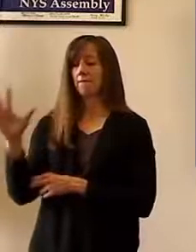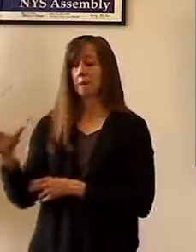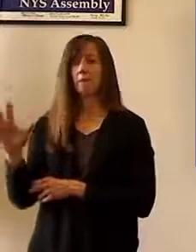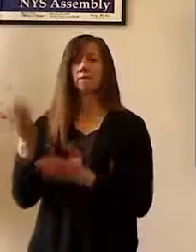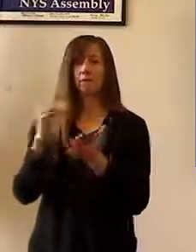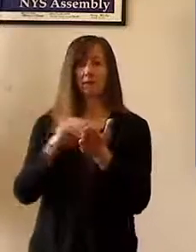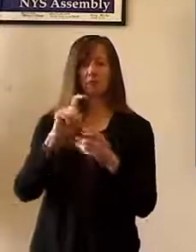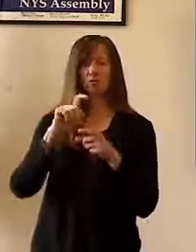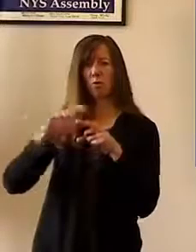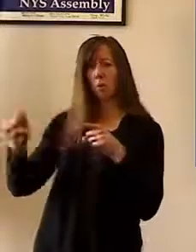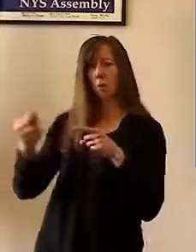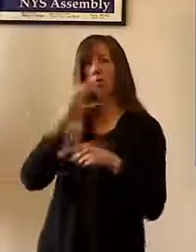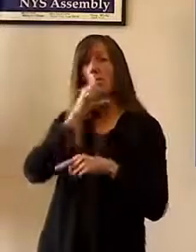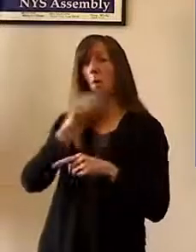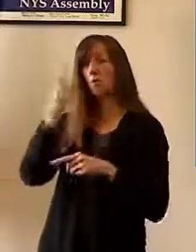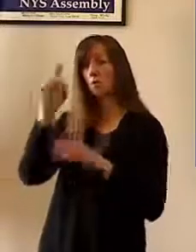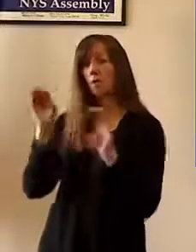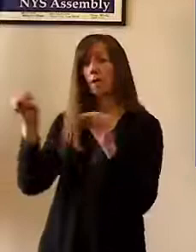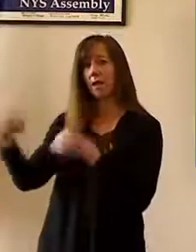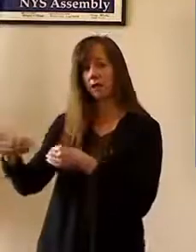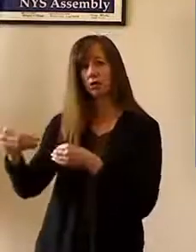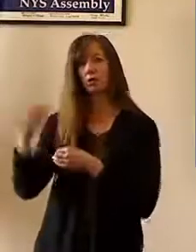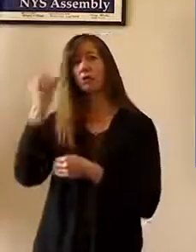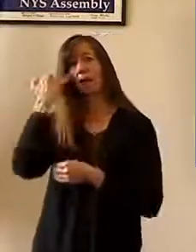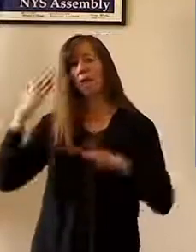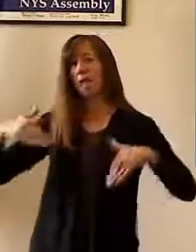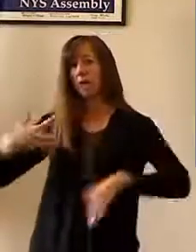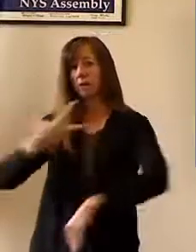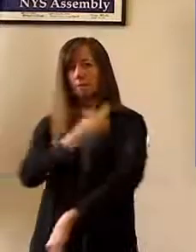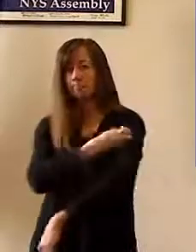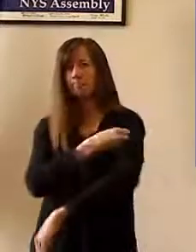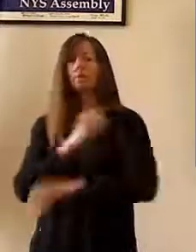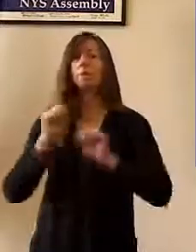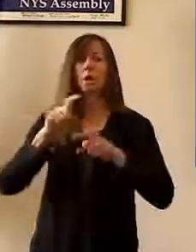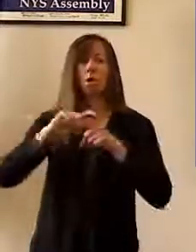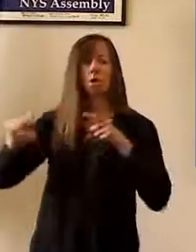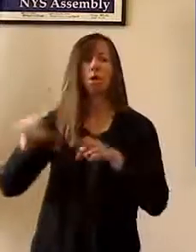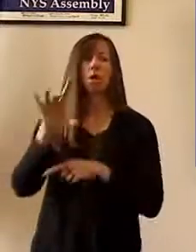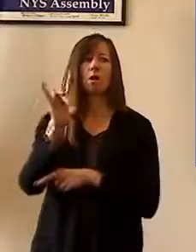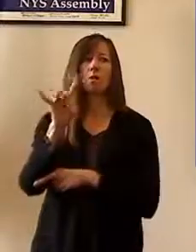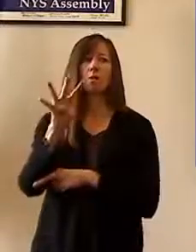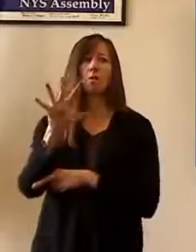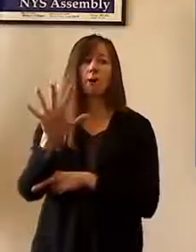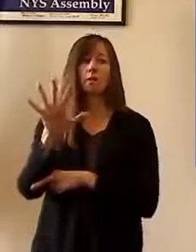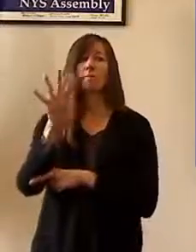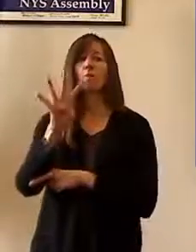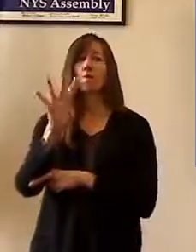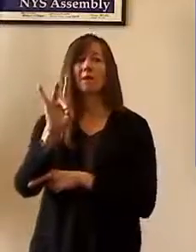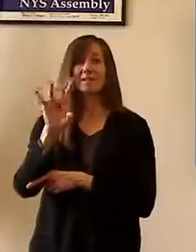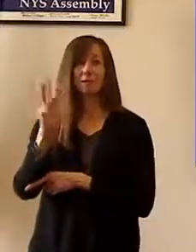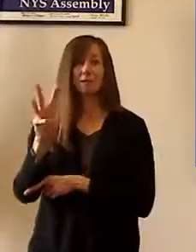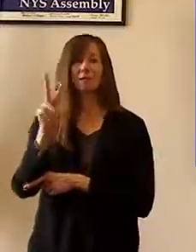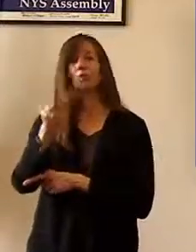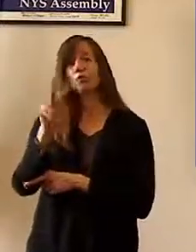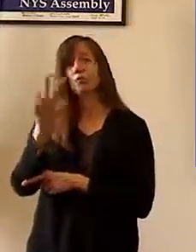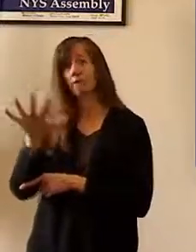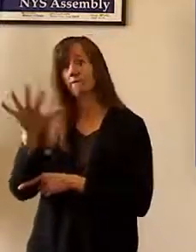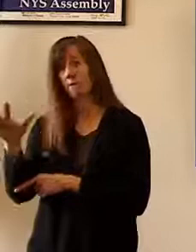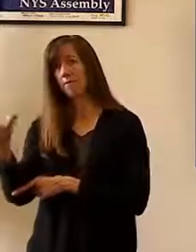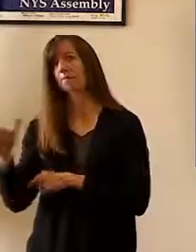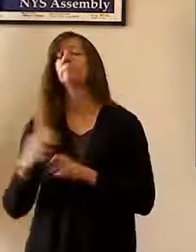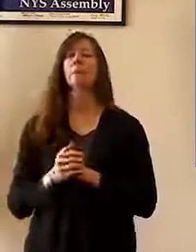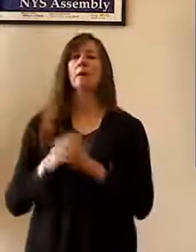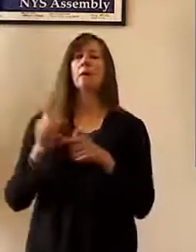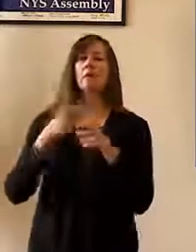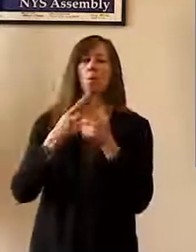845-486-2555. If you've not already received your vaccine, we're going to get you in. It'll be a streamlined process. We'll get you scheduled and take care of that